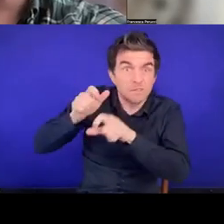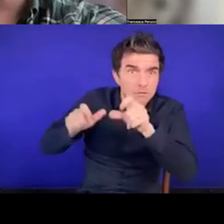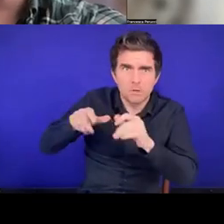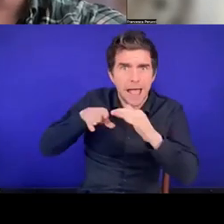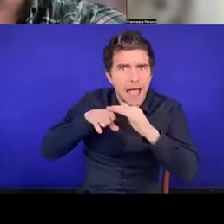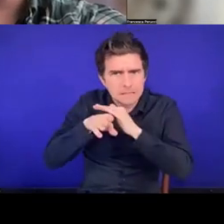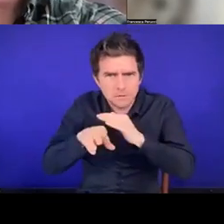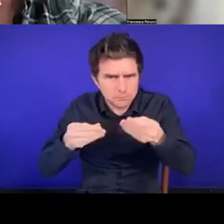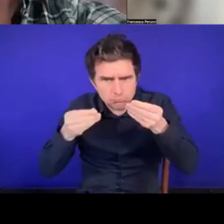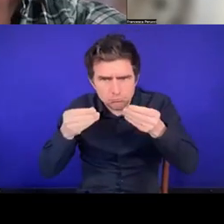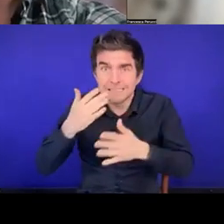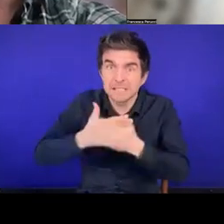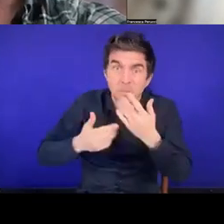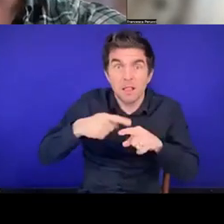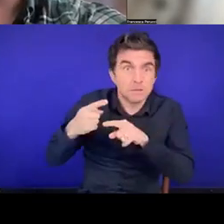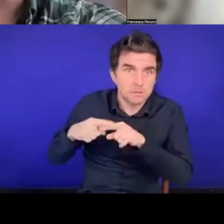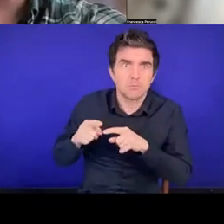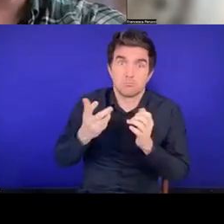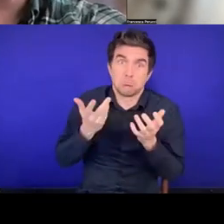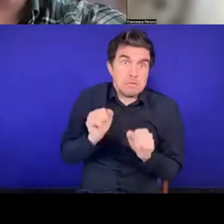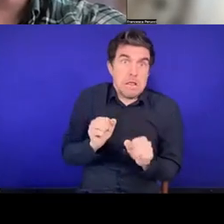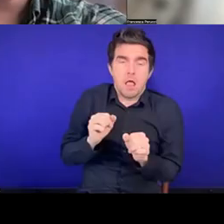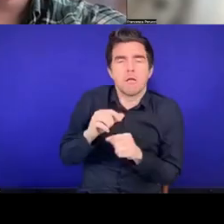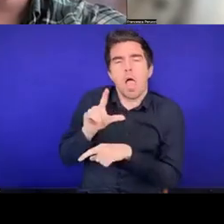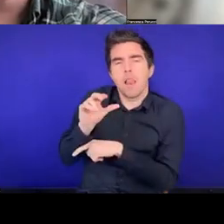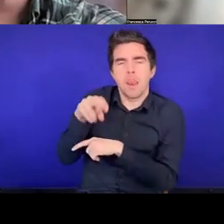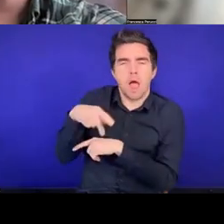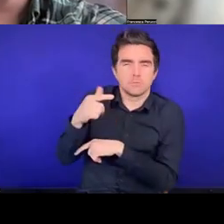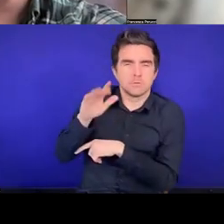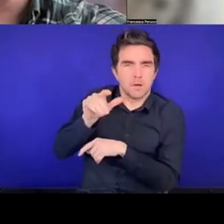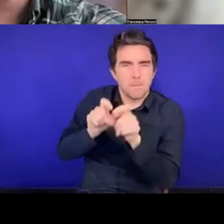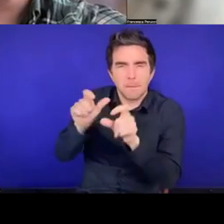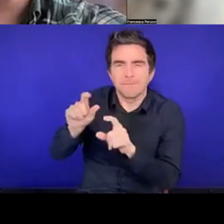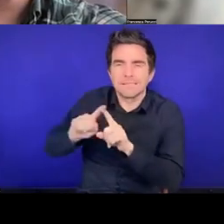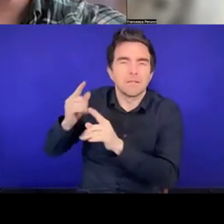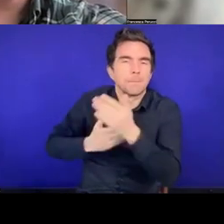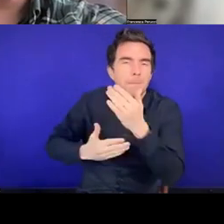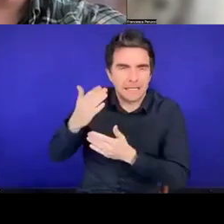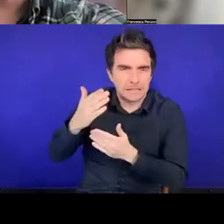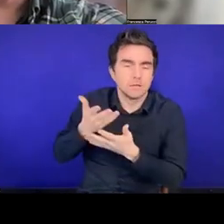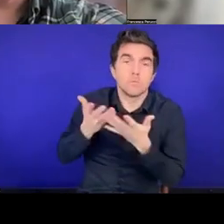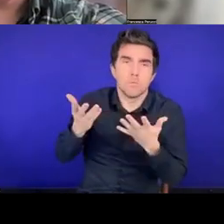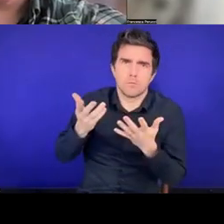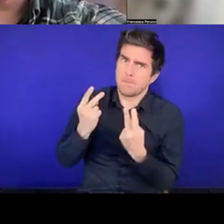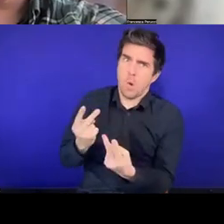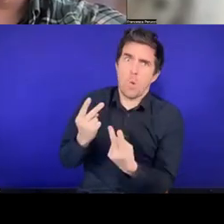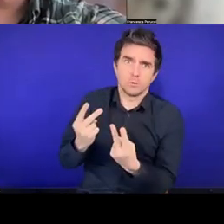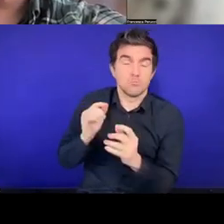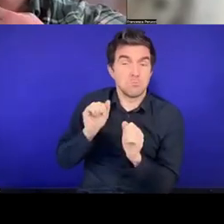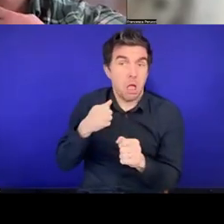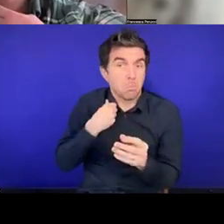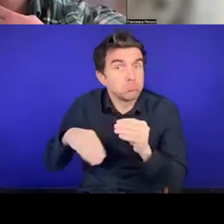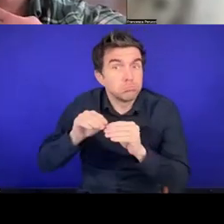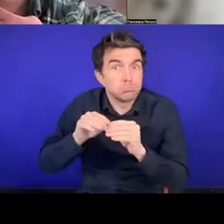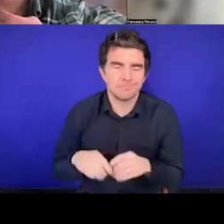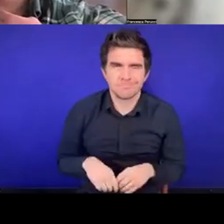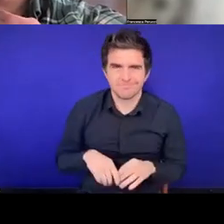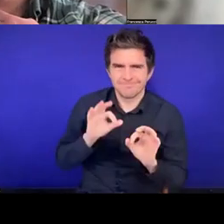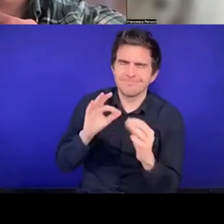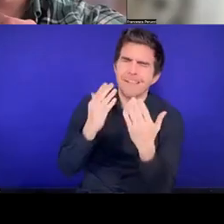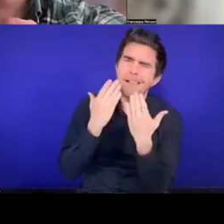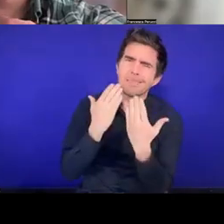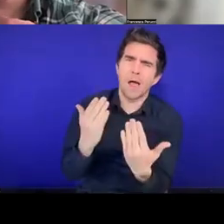Thank you so much. And I just want to flag that there are some participants who are asking for your information and to